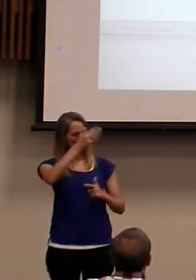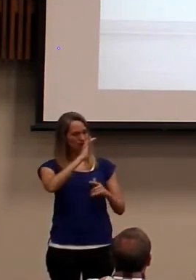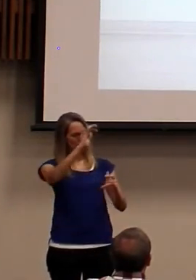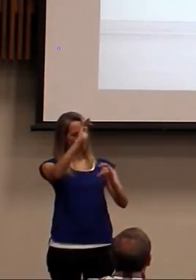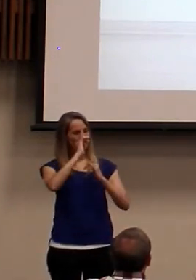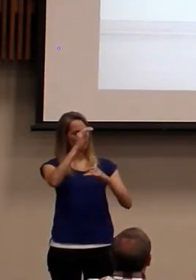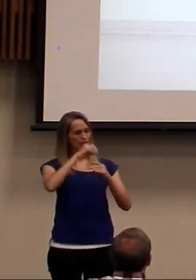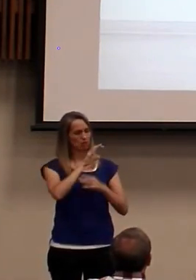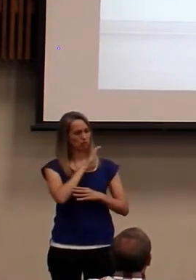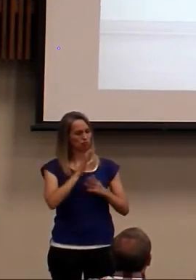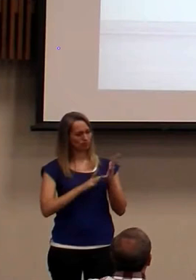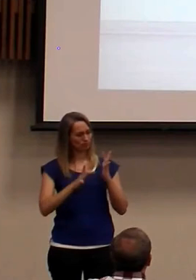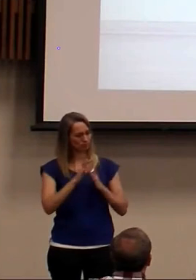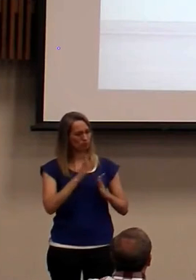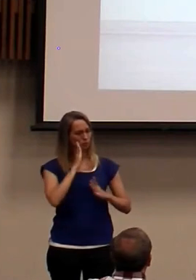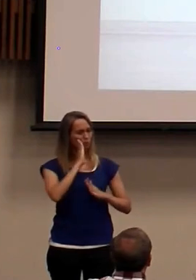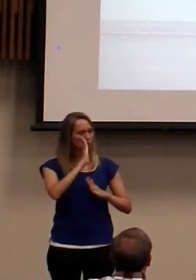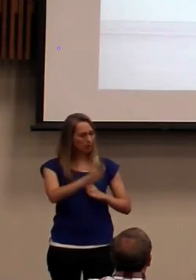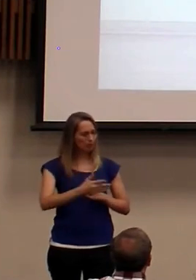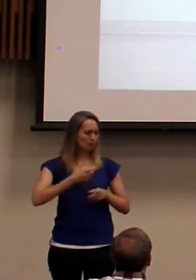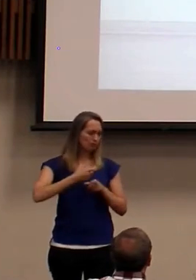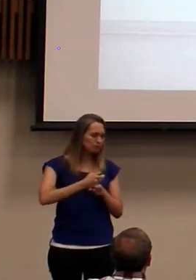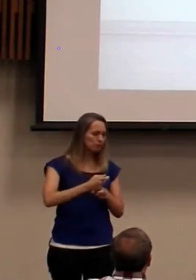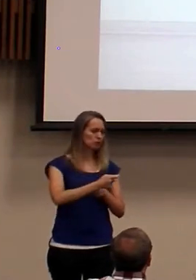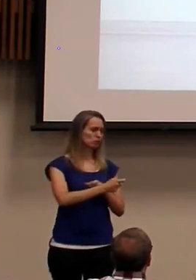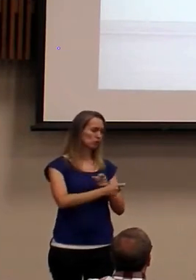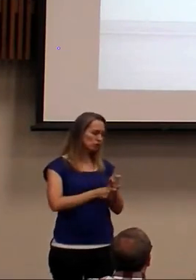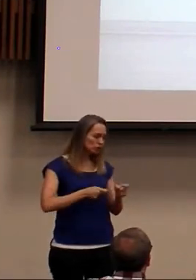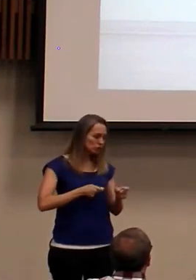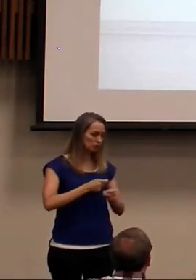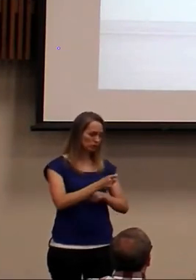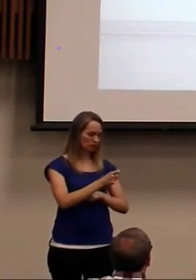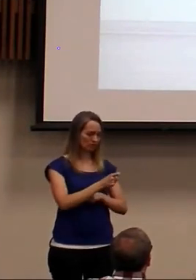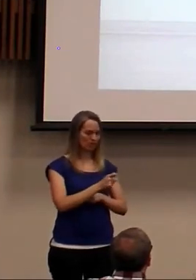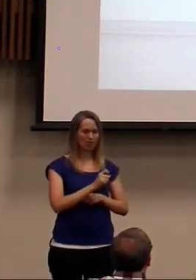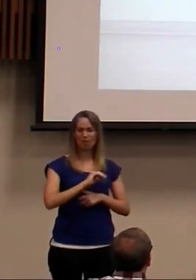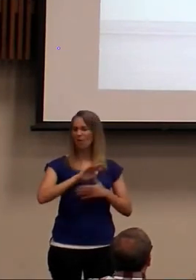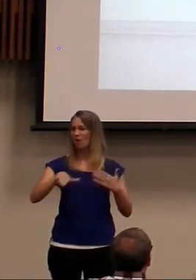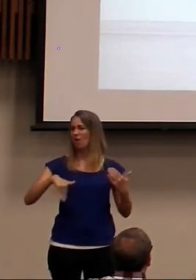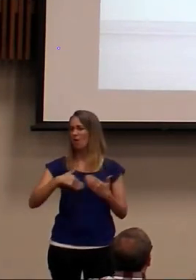Jesus will be persecuted. All of us.